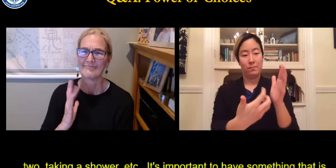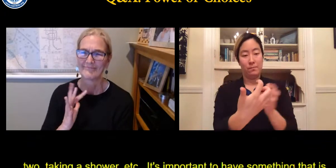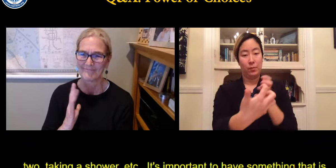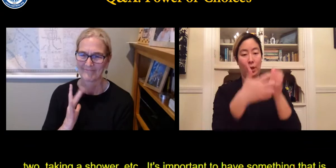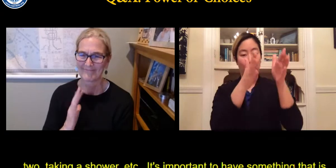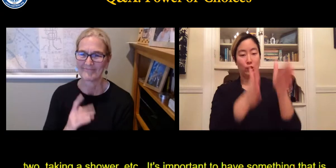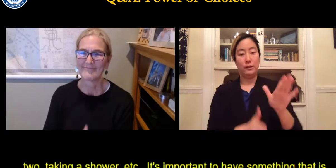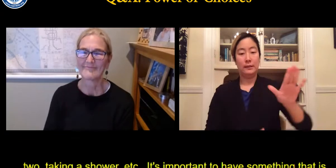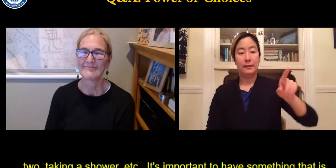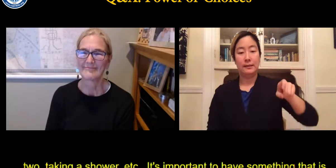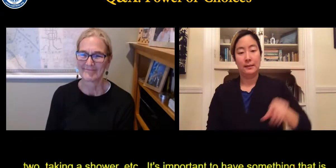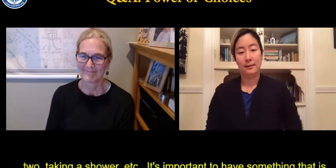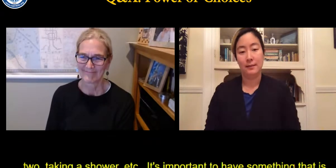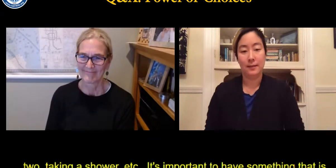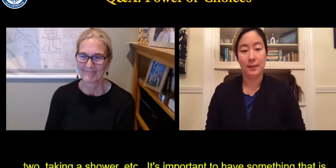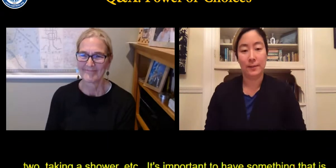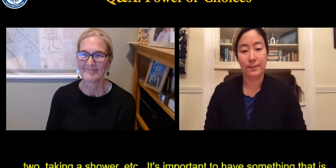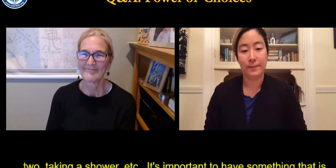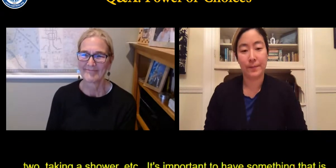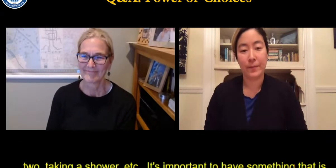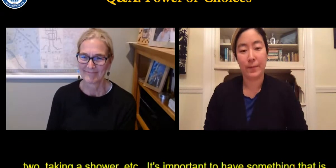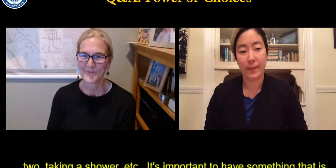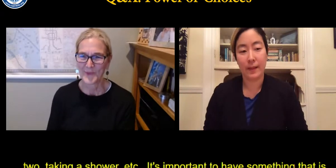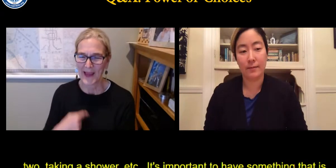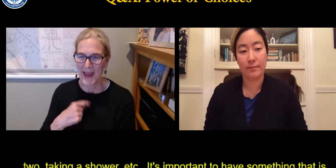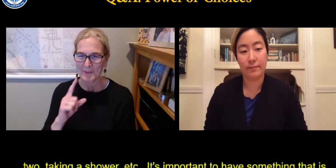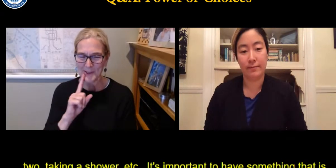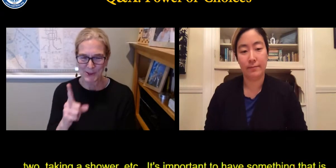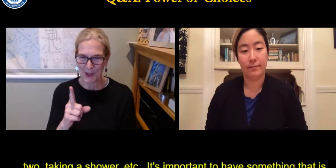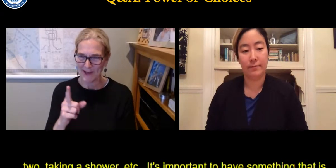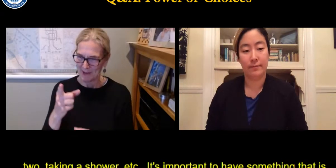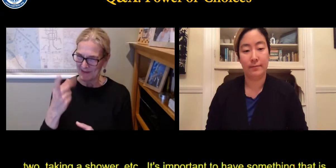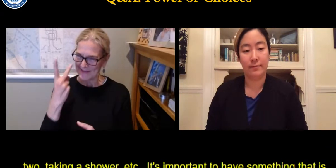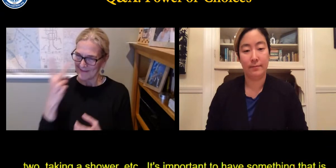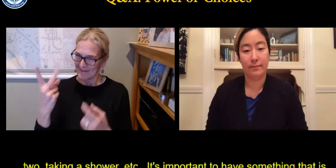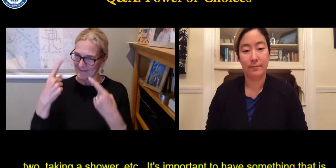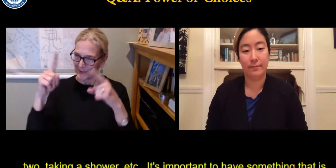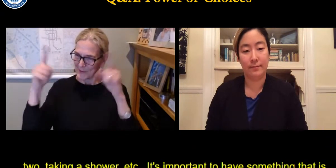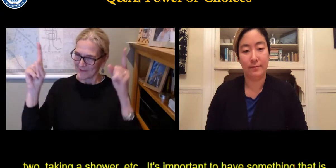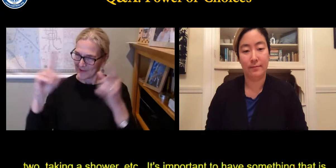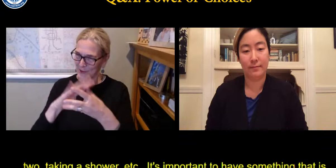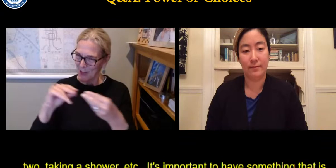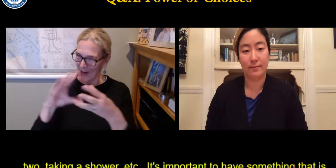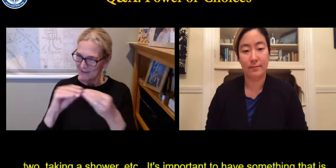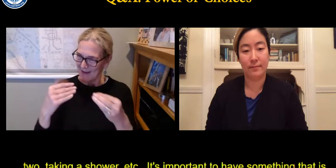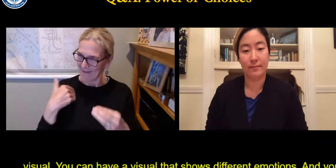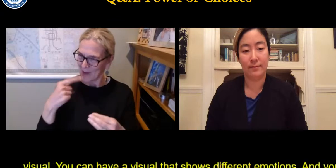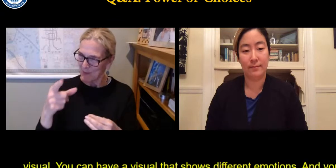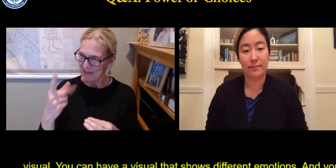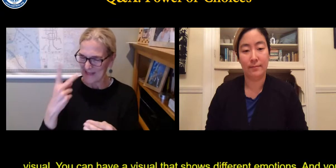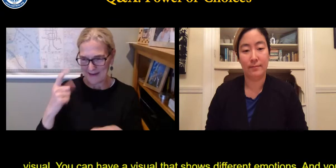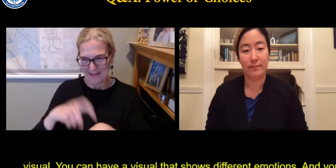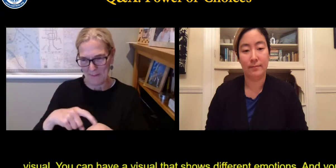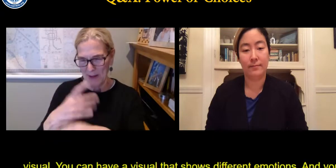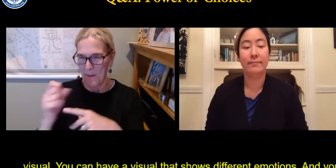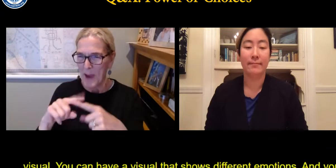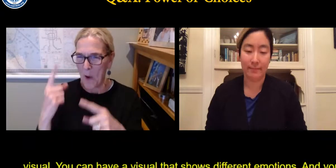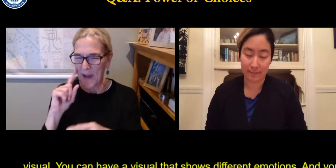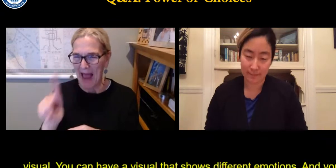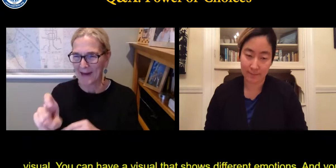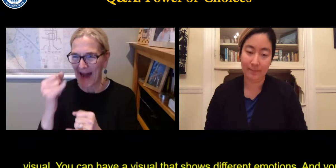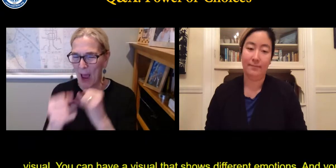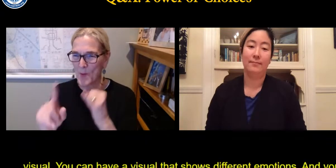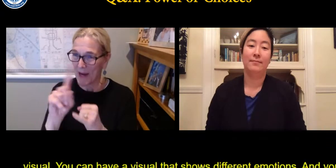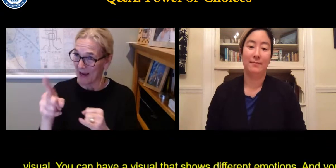choice. And that's a technique used with folks that have experienced language deprivation. But again, there's a whole host of techniques to work